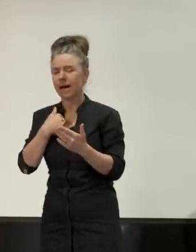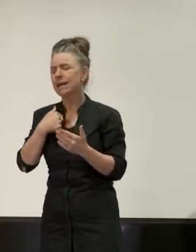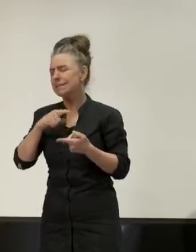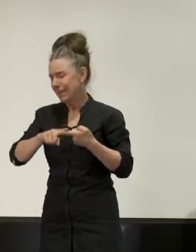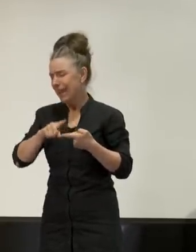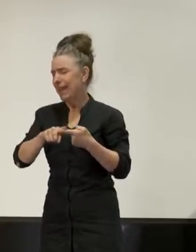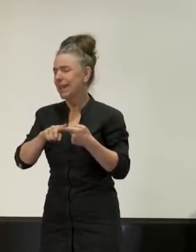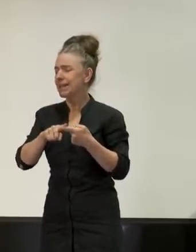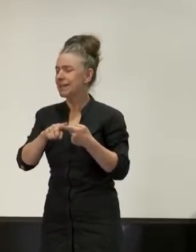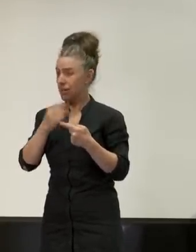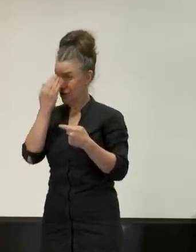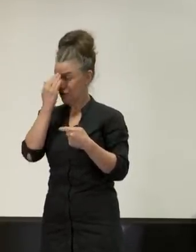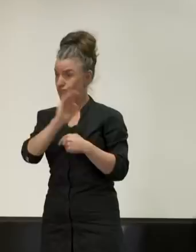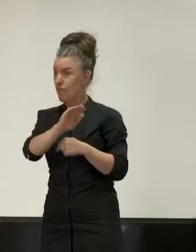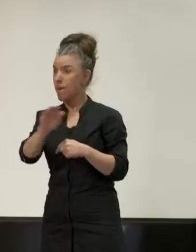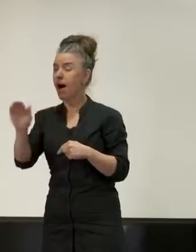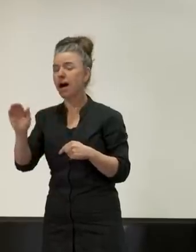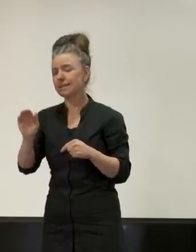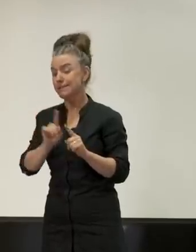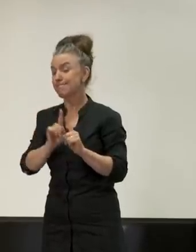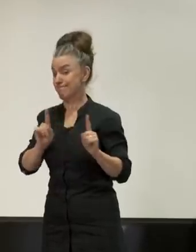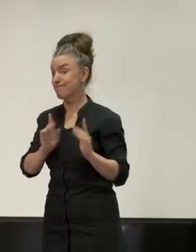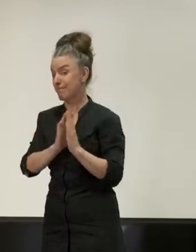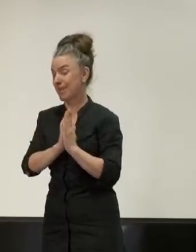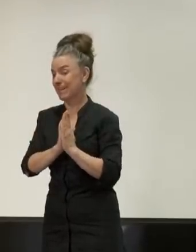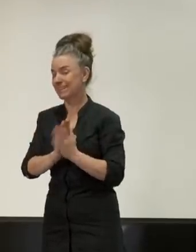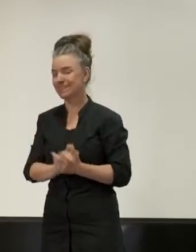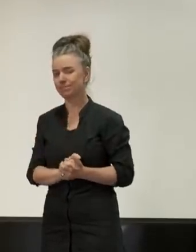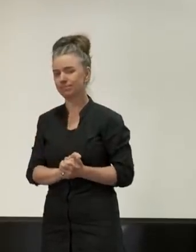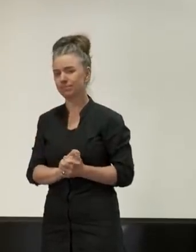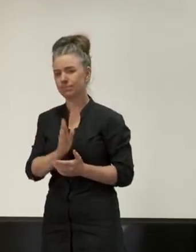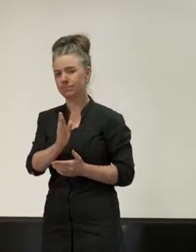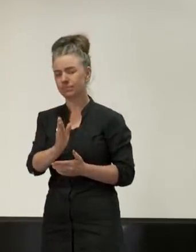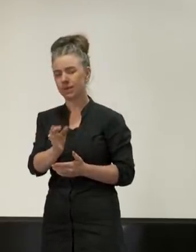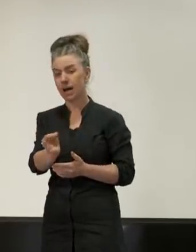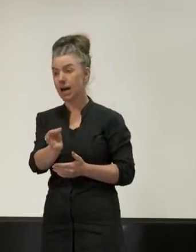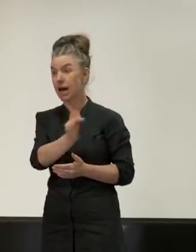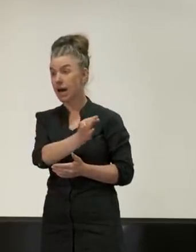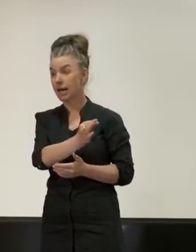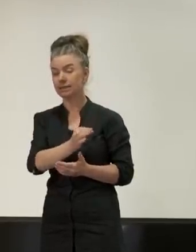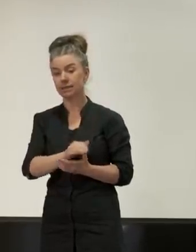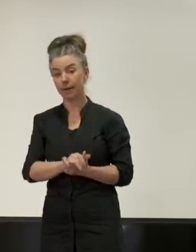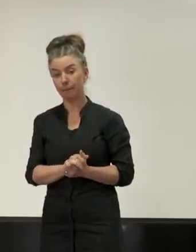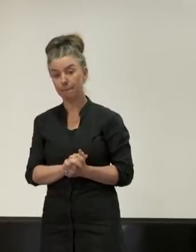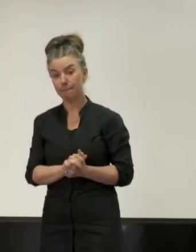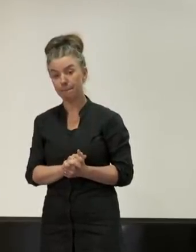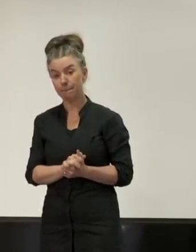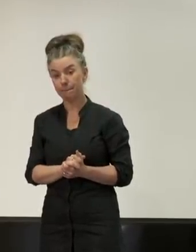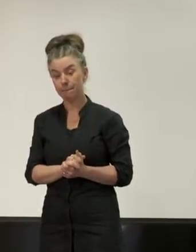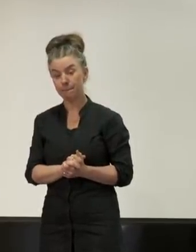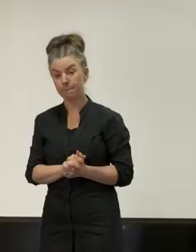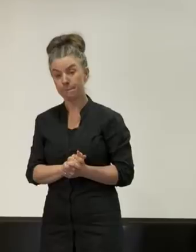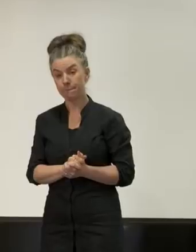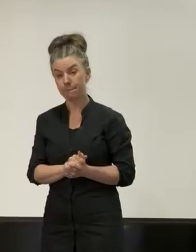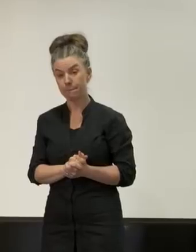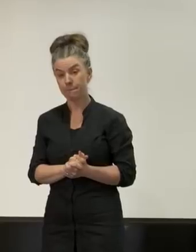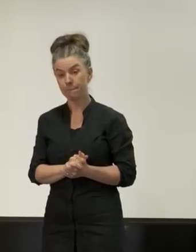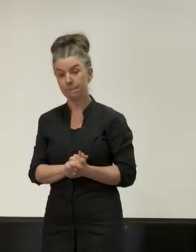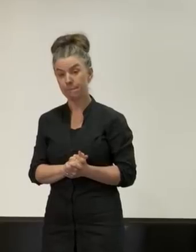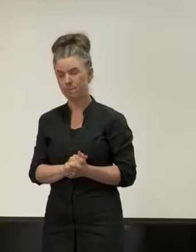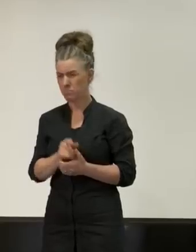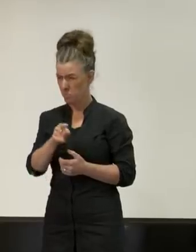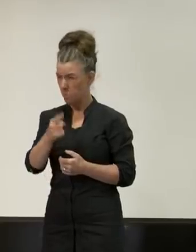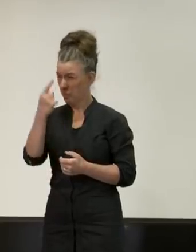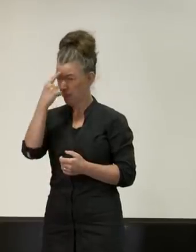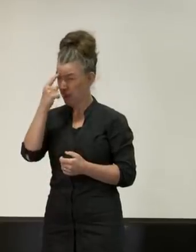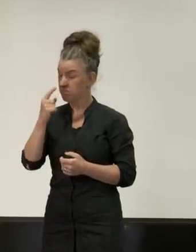continually remind when I'm out and about as well. Have you received any advice on the likelihood any forecasts around the potential of a second